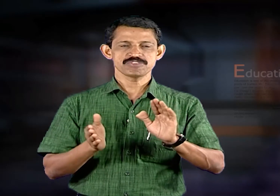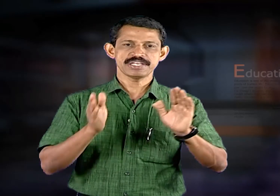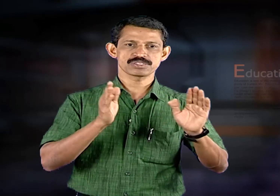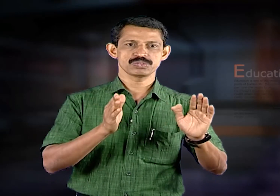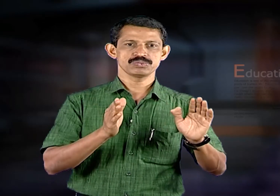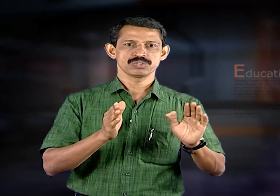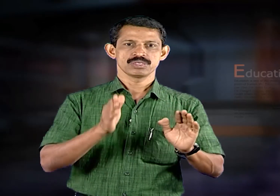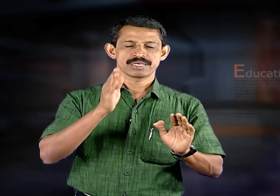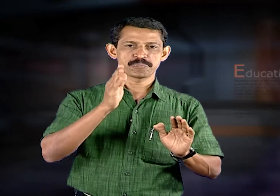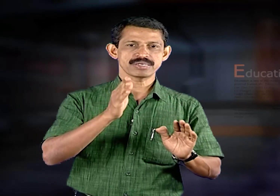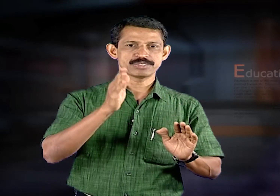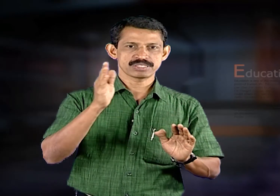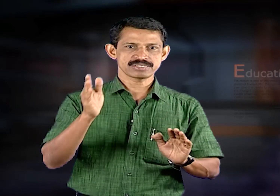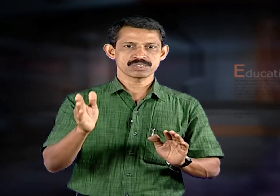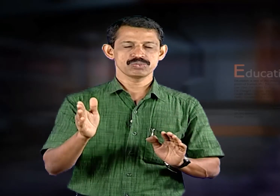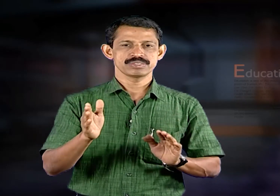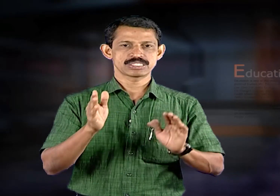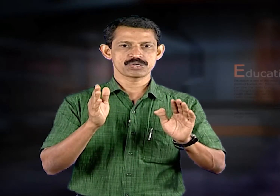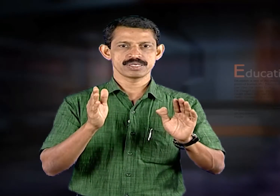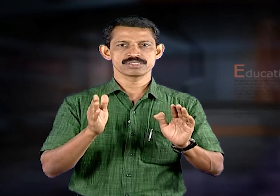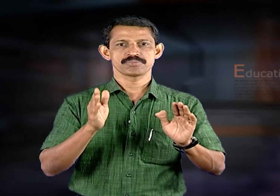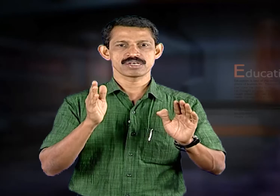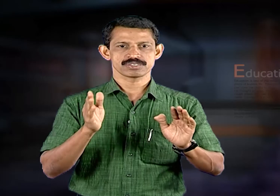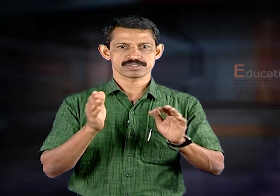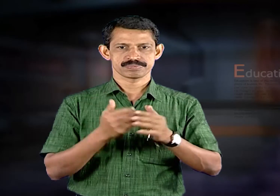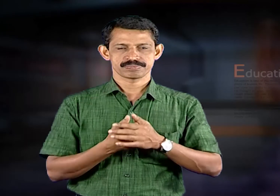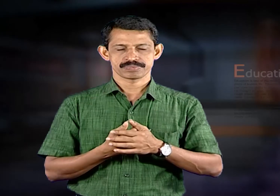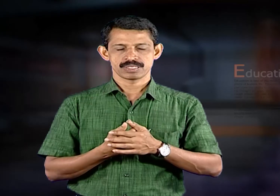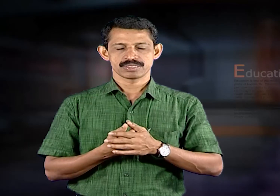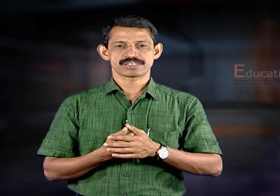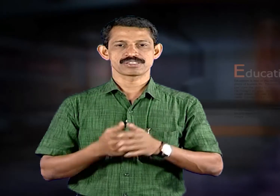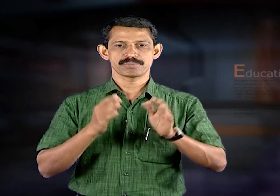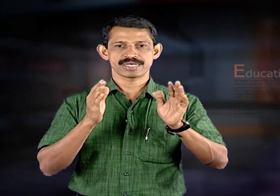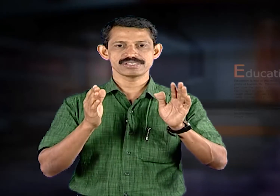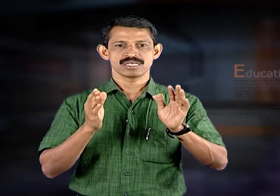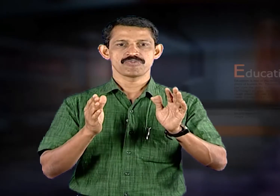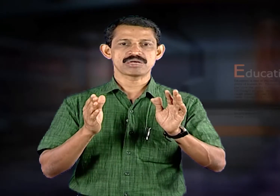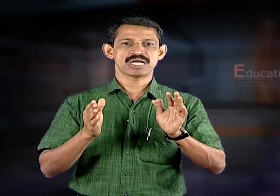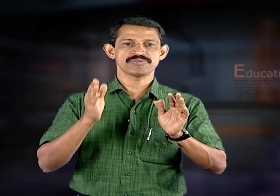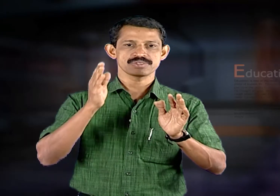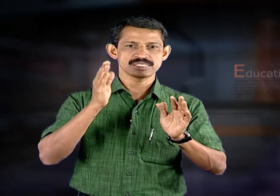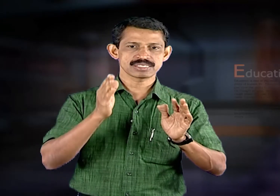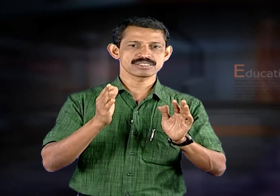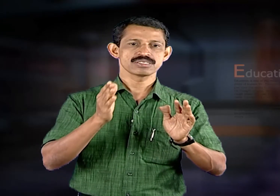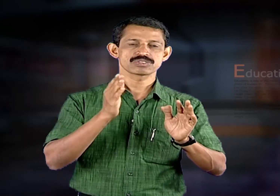ways to impart education to disadvantaged masses. Let us summarize what we have discussed so